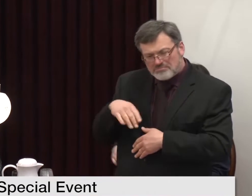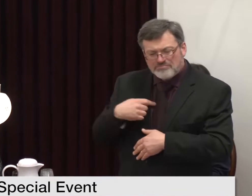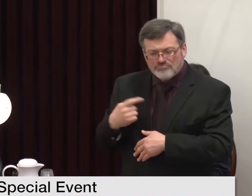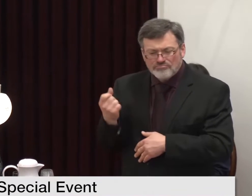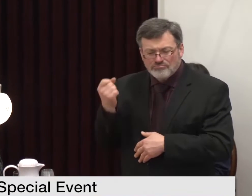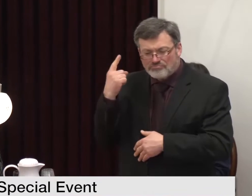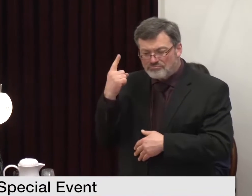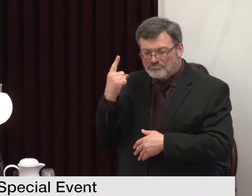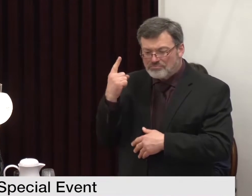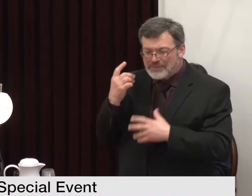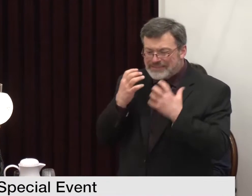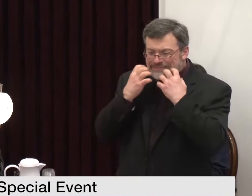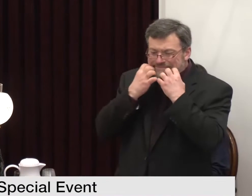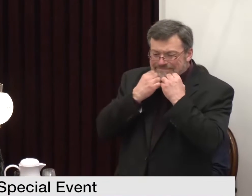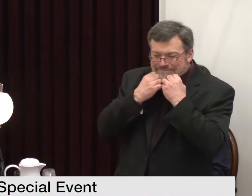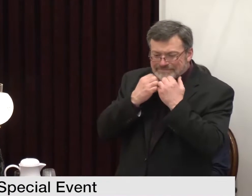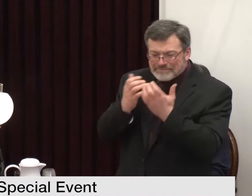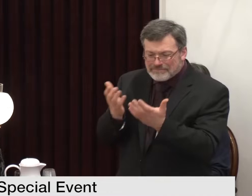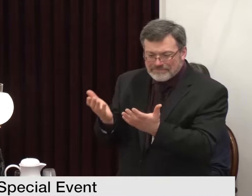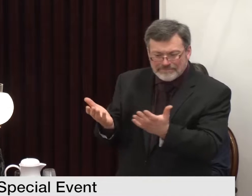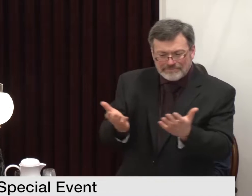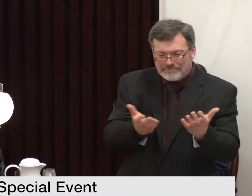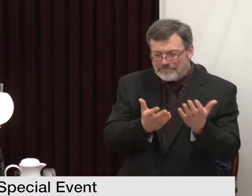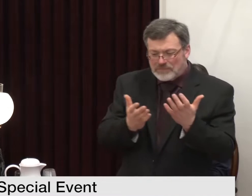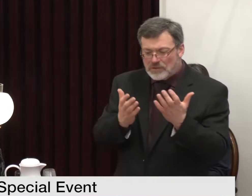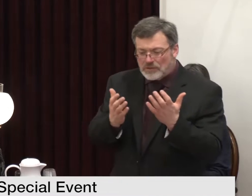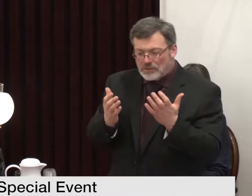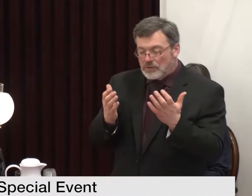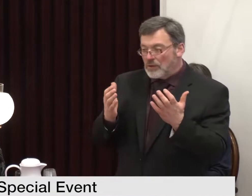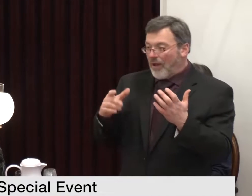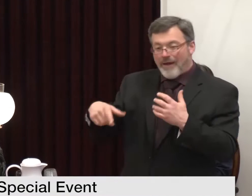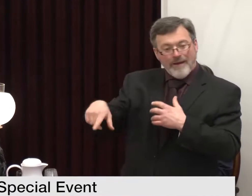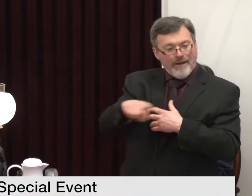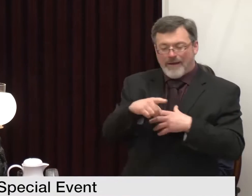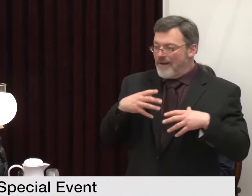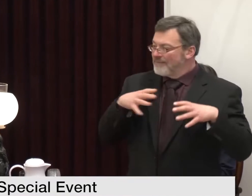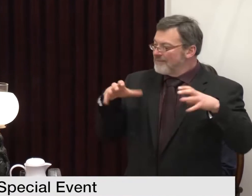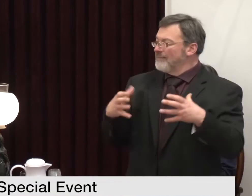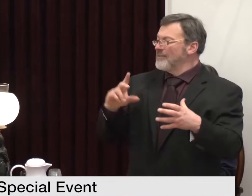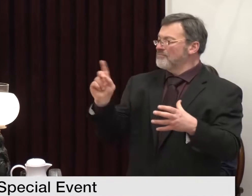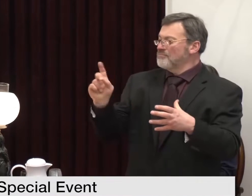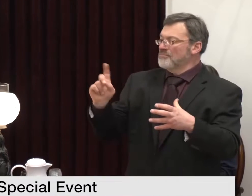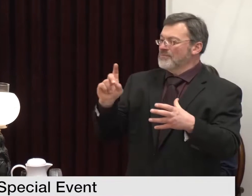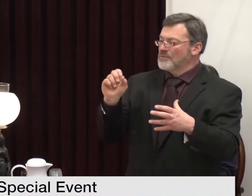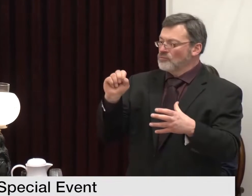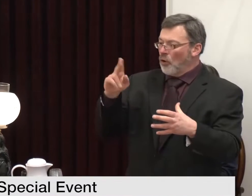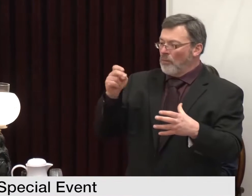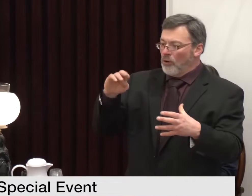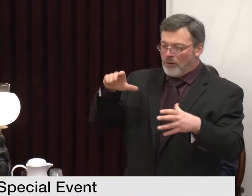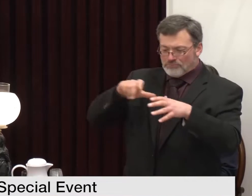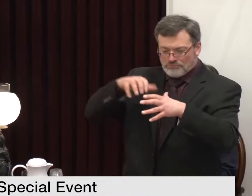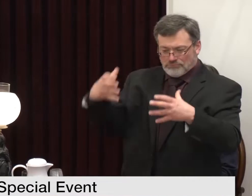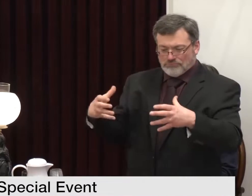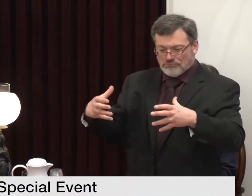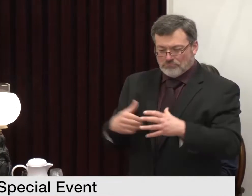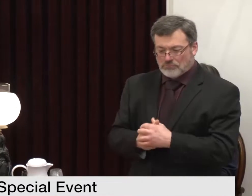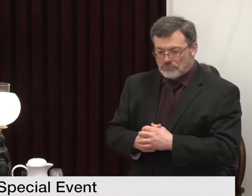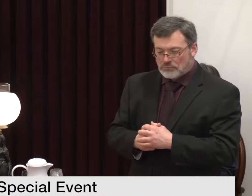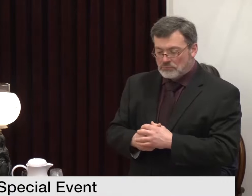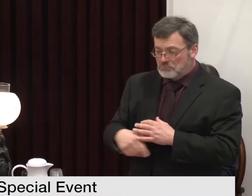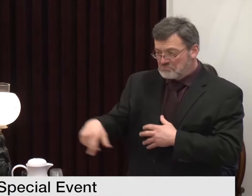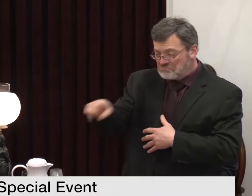of a supermajority, which means you don't have to listen or even consider my priorities or